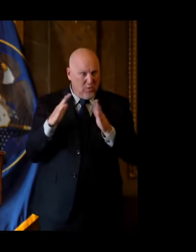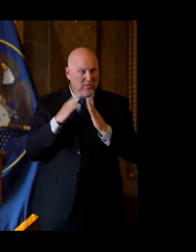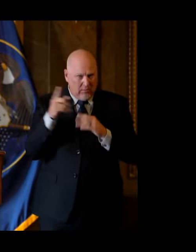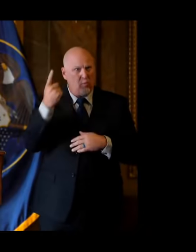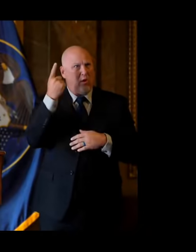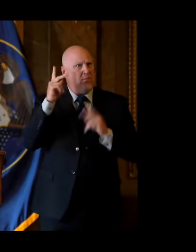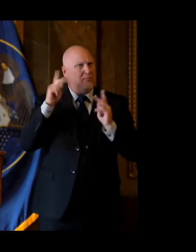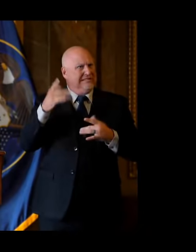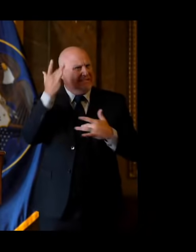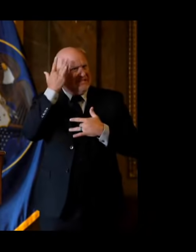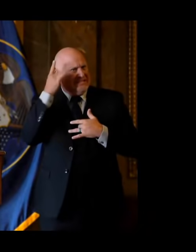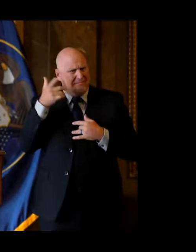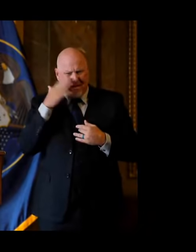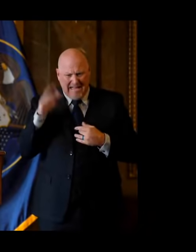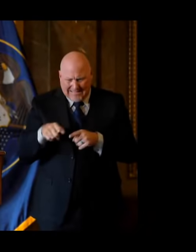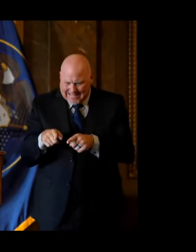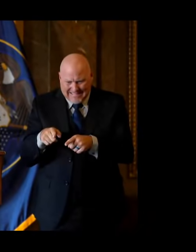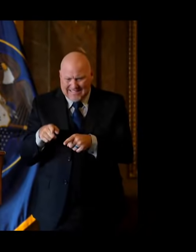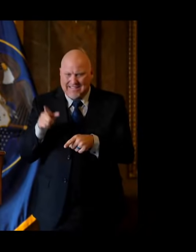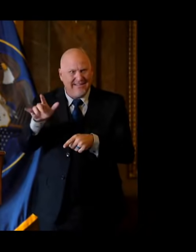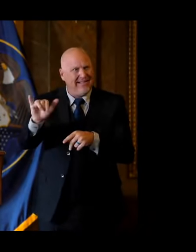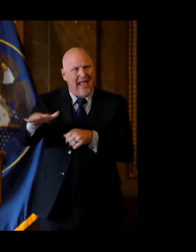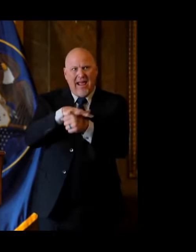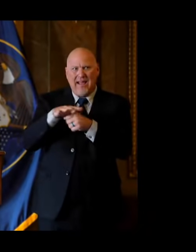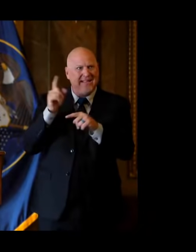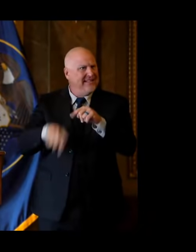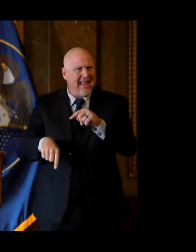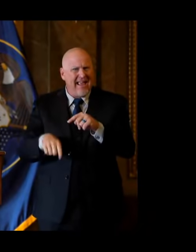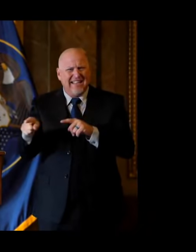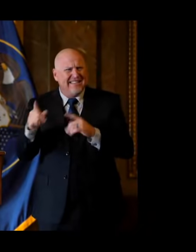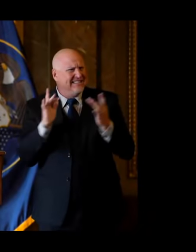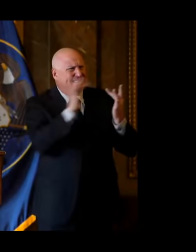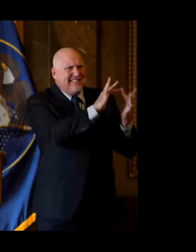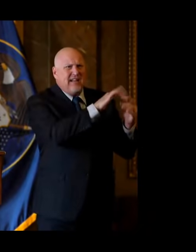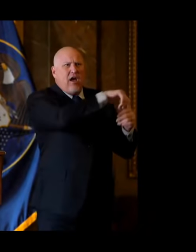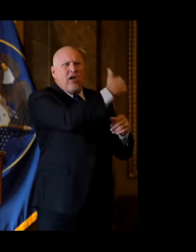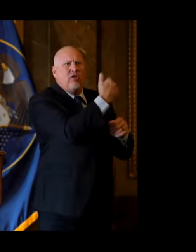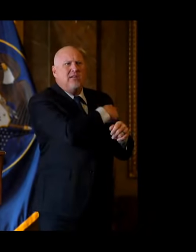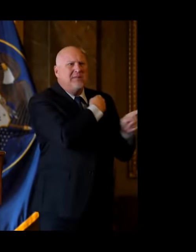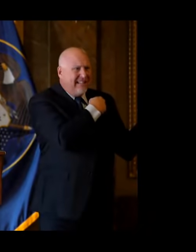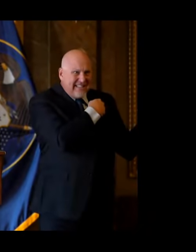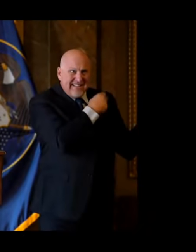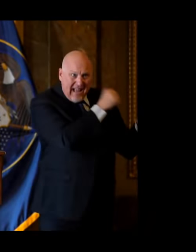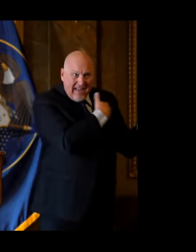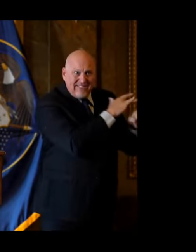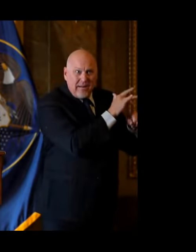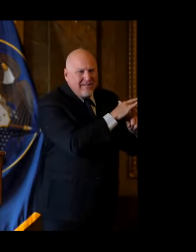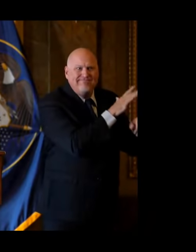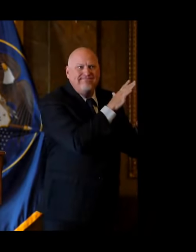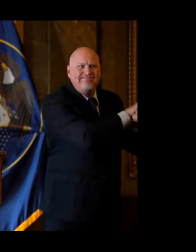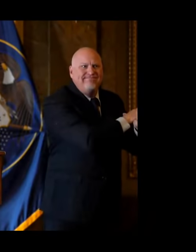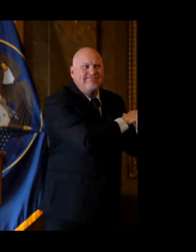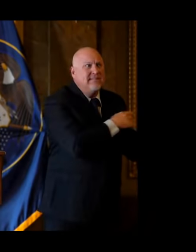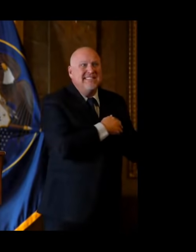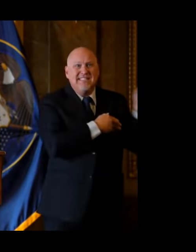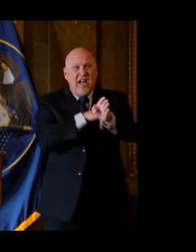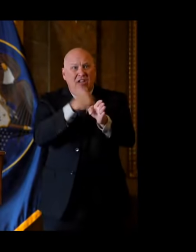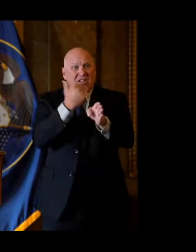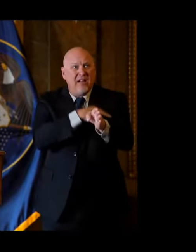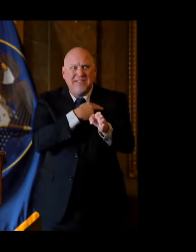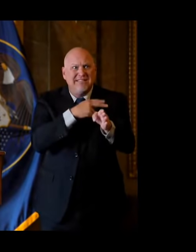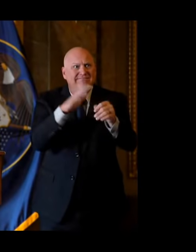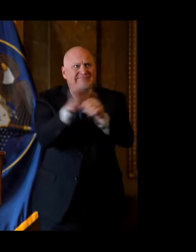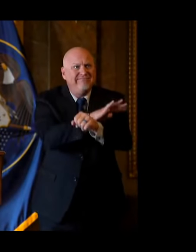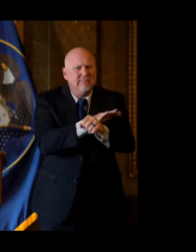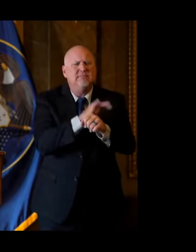denied due to bed shortages. So they called the coordination team that helps find beds for patients. And this is something that we've really kind